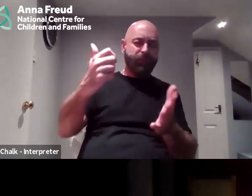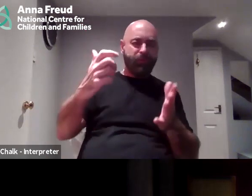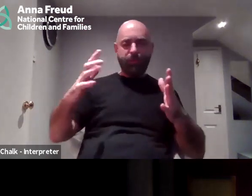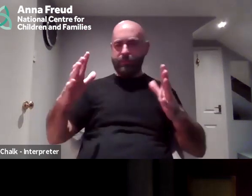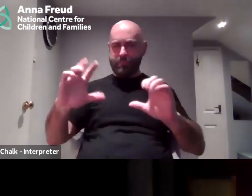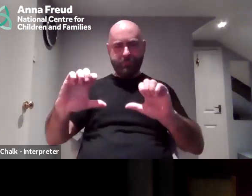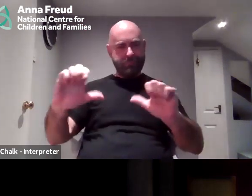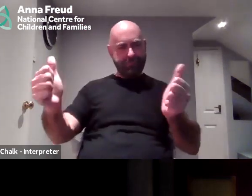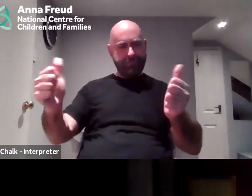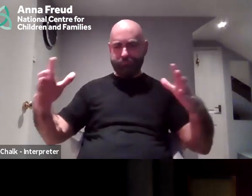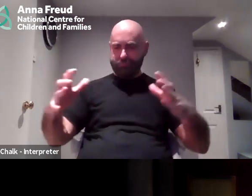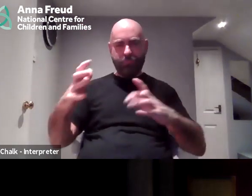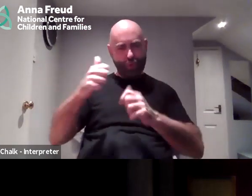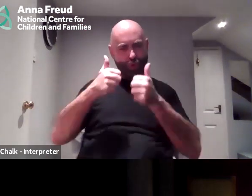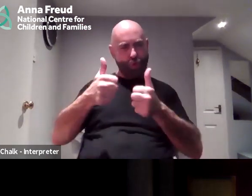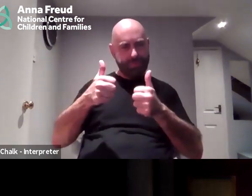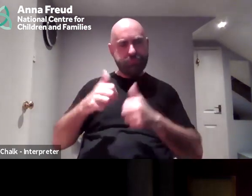for good.